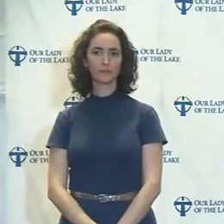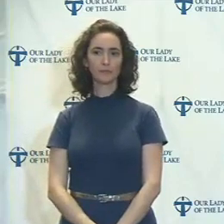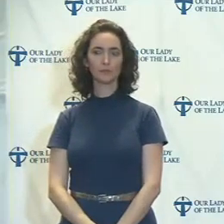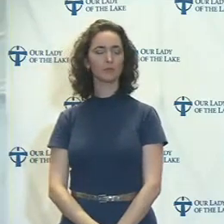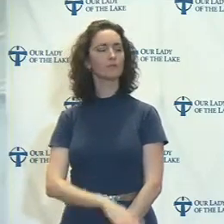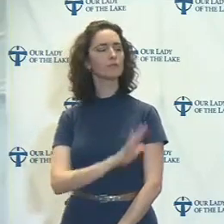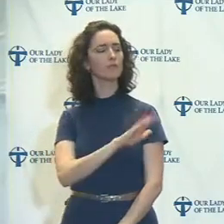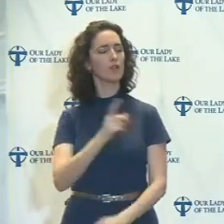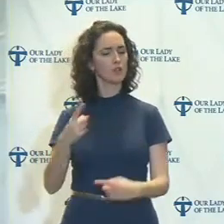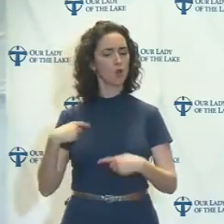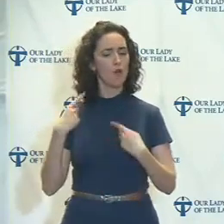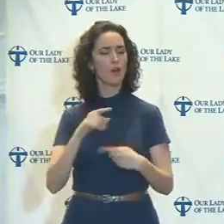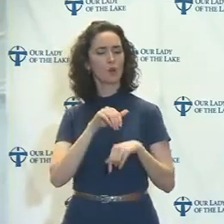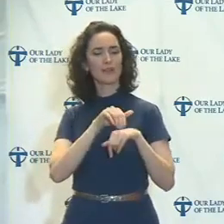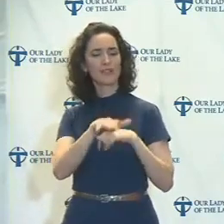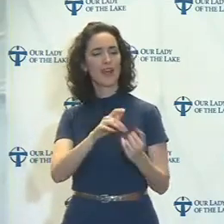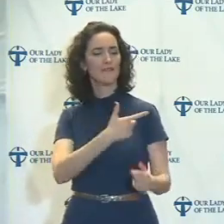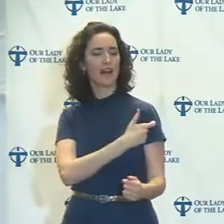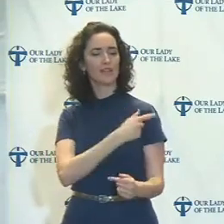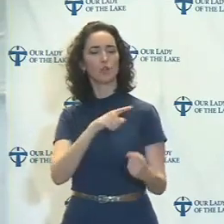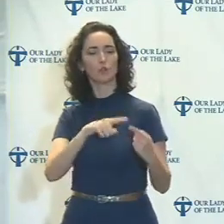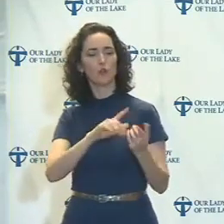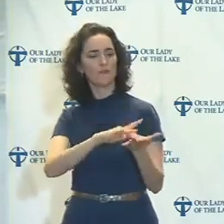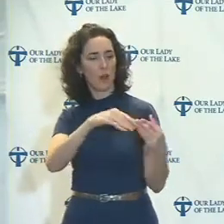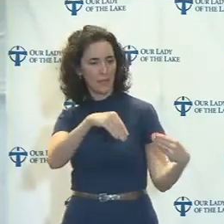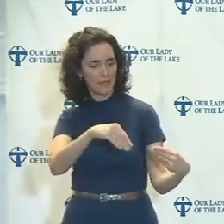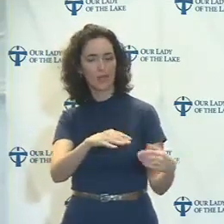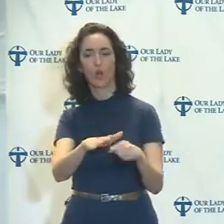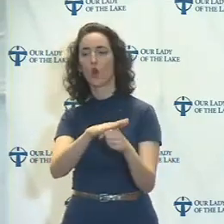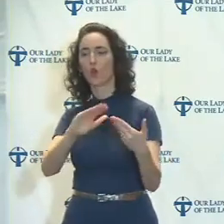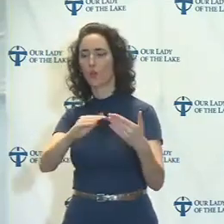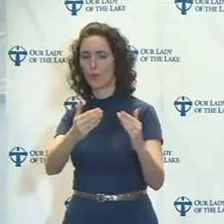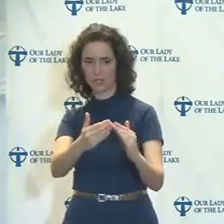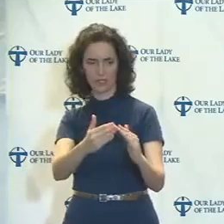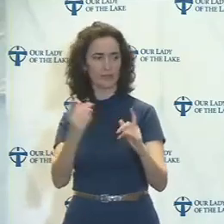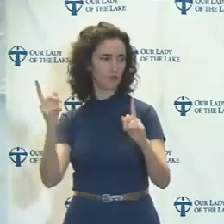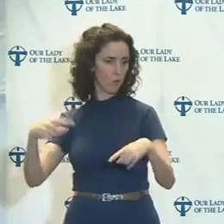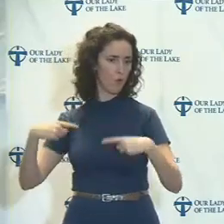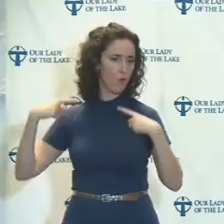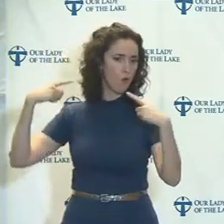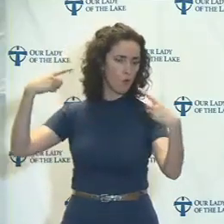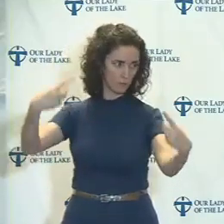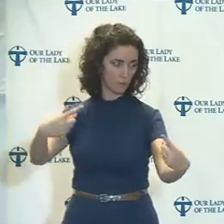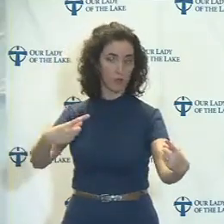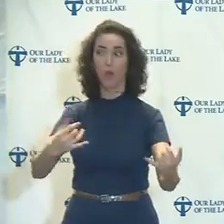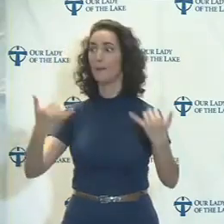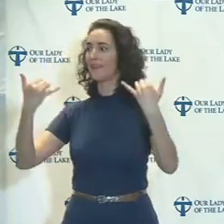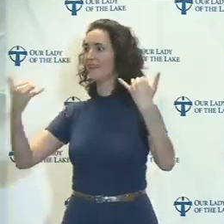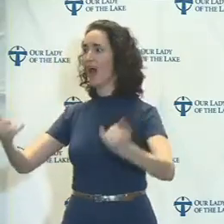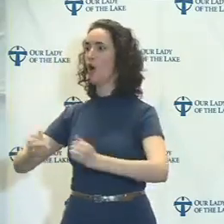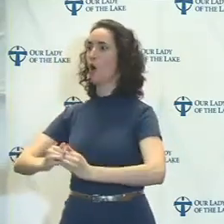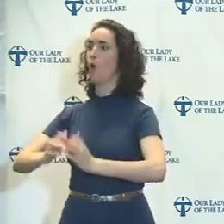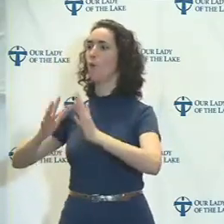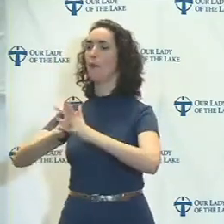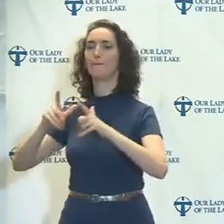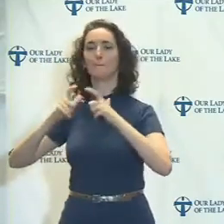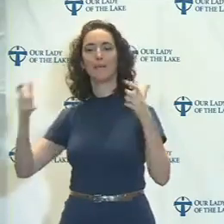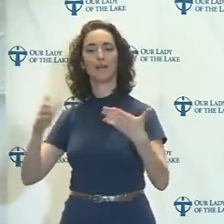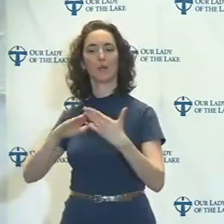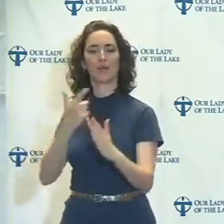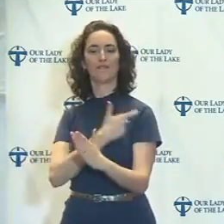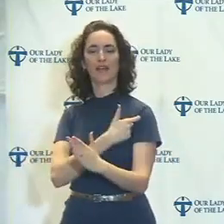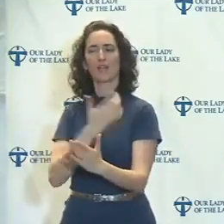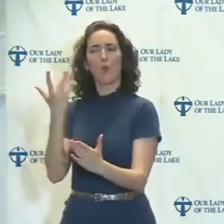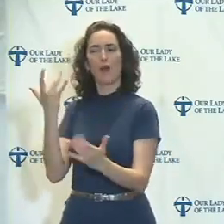to pharmacies in local communities. Why was this the time to open up a community vaccine site? Yeah. Why shift in that